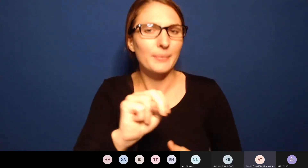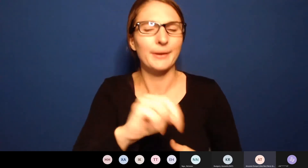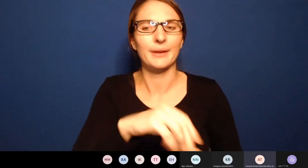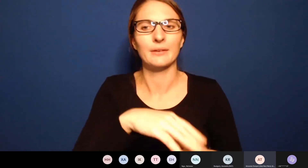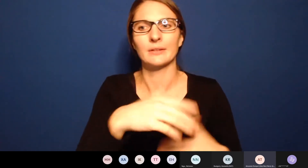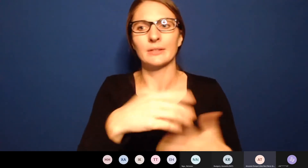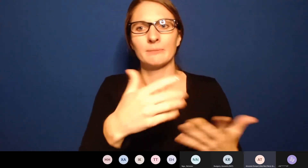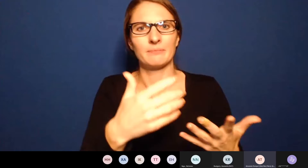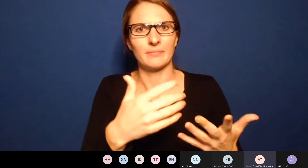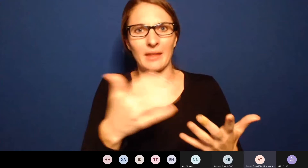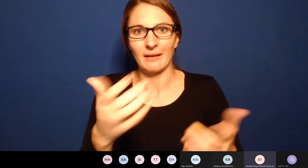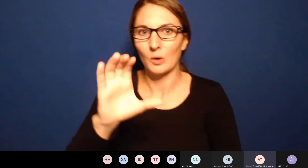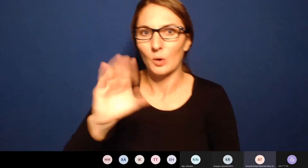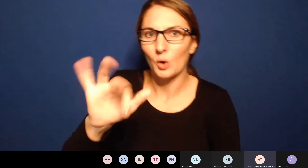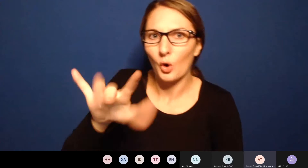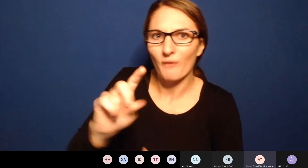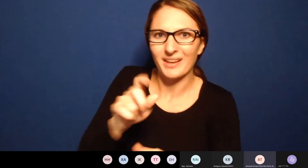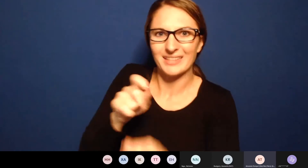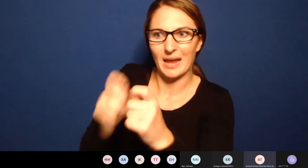they're adapting to COVID to do